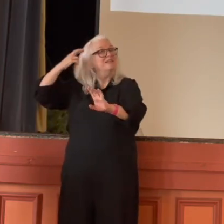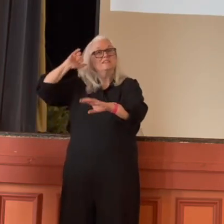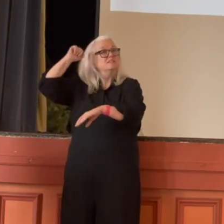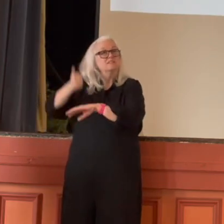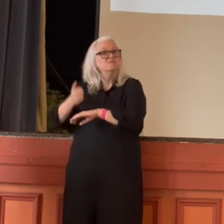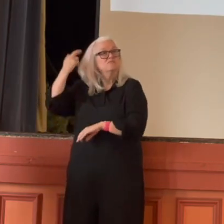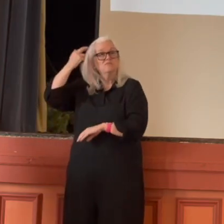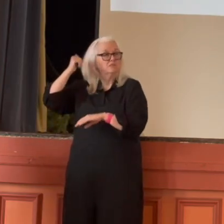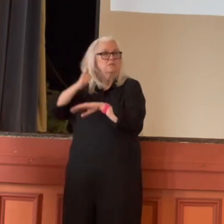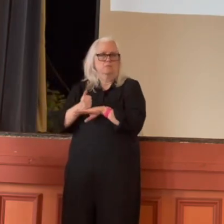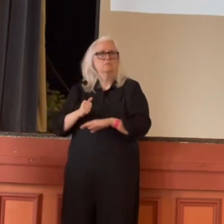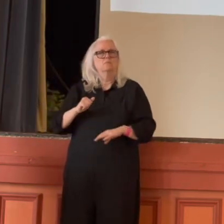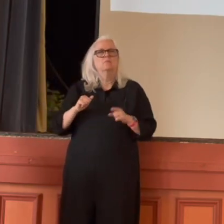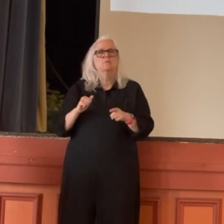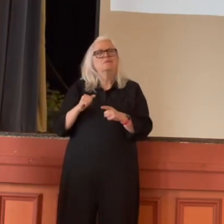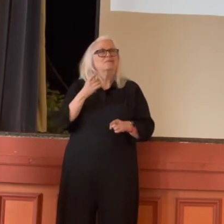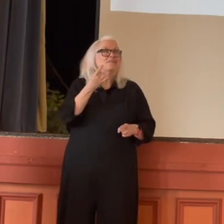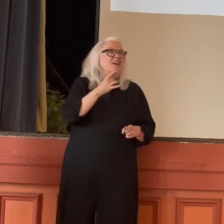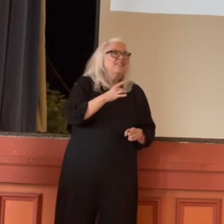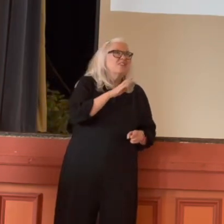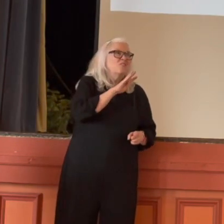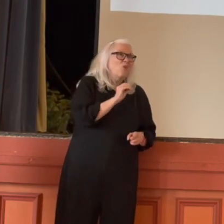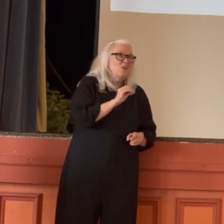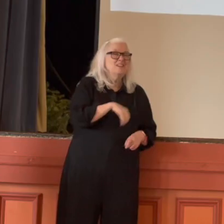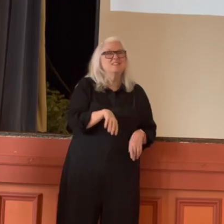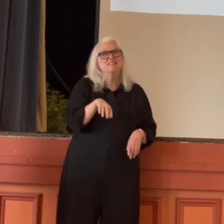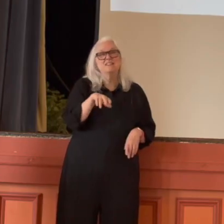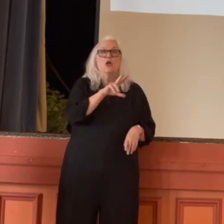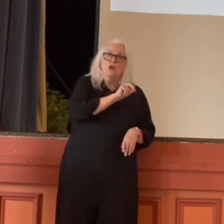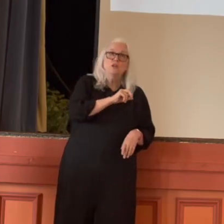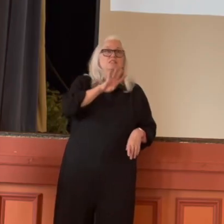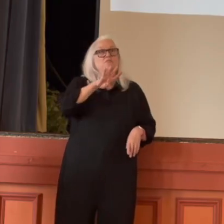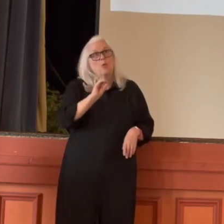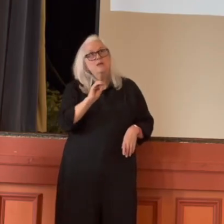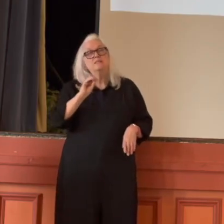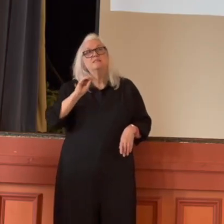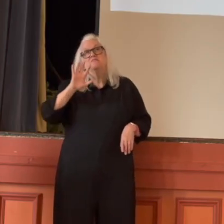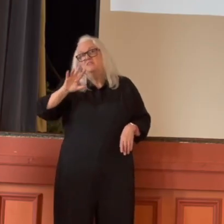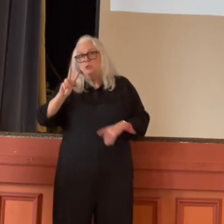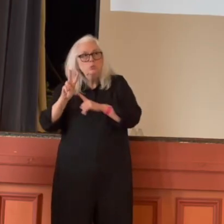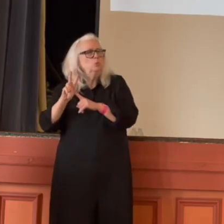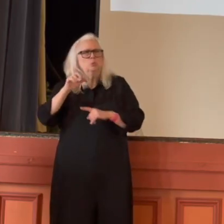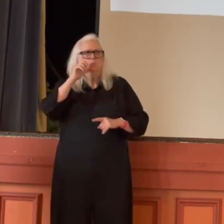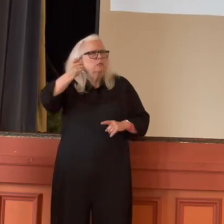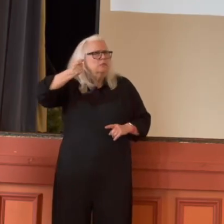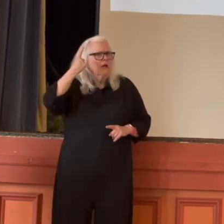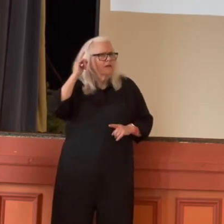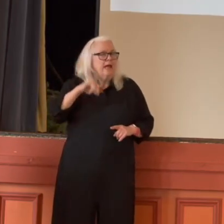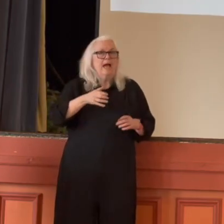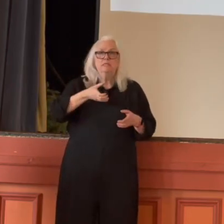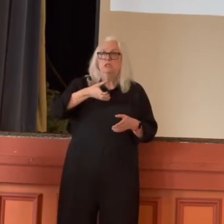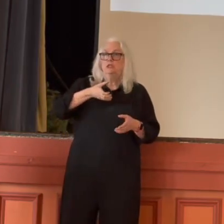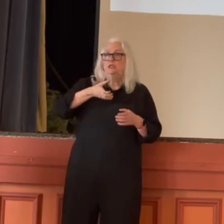in the 1840s and 1830s and even 1852, it wasn't widely understood that drinking sewage was what